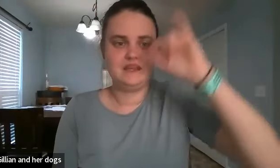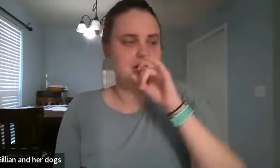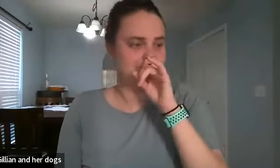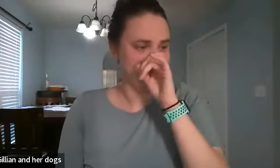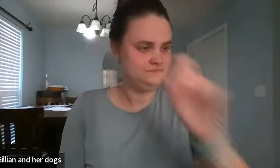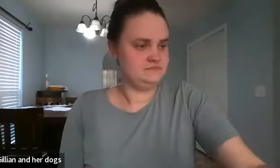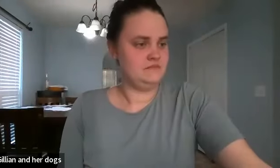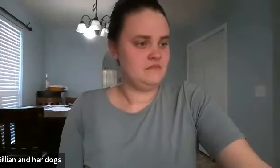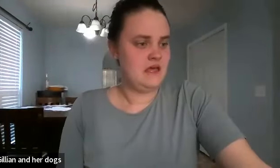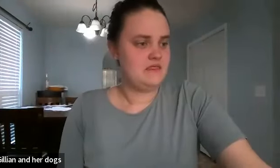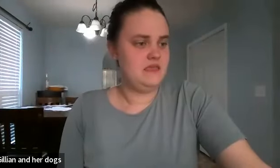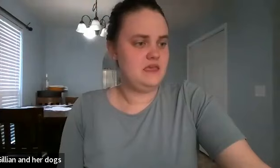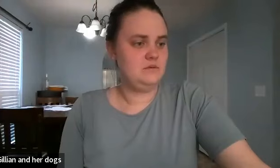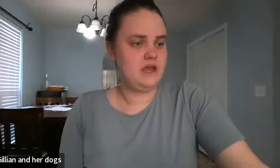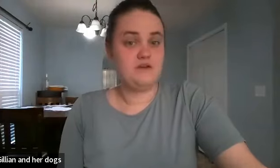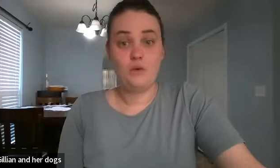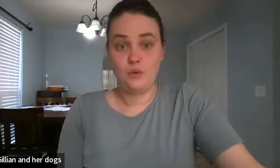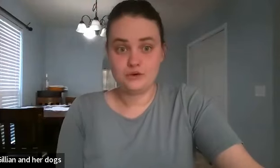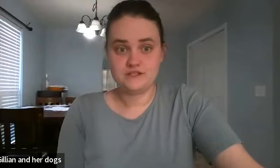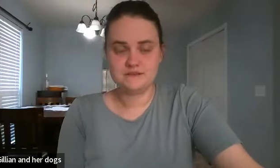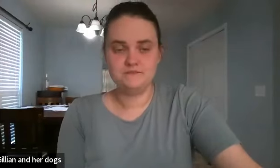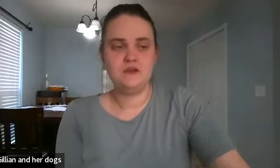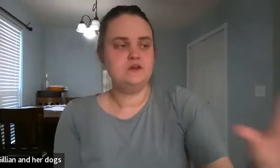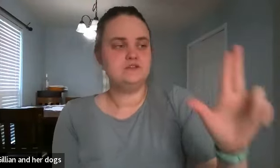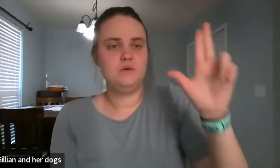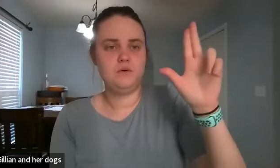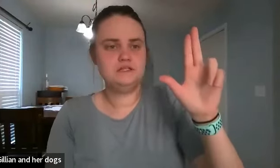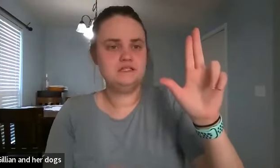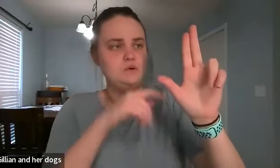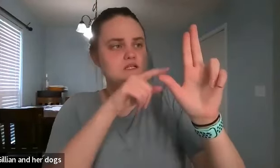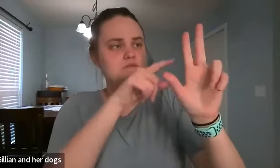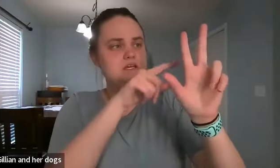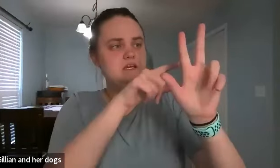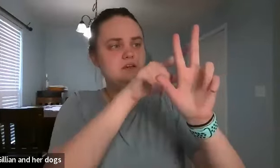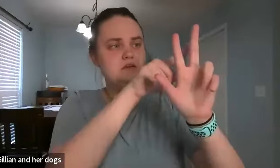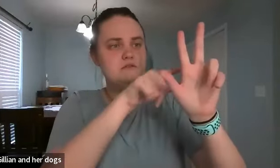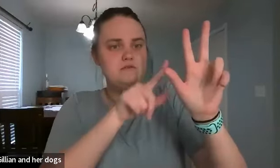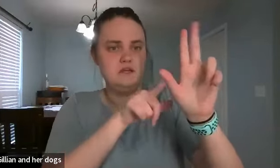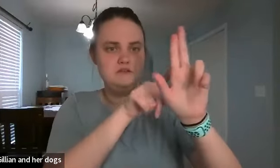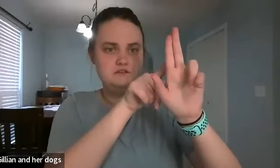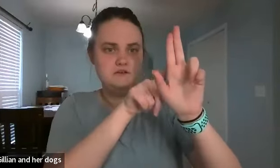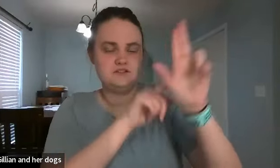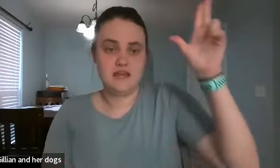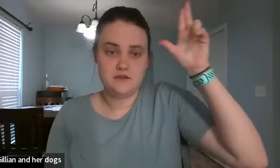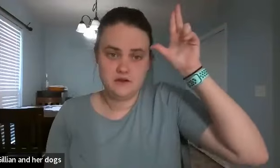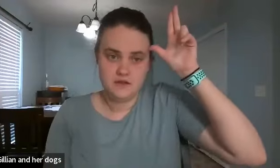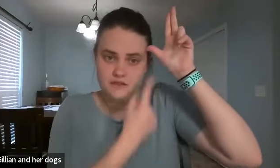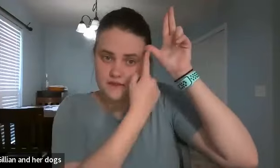Cow. Then we have horse. So horse is going to be the two fingers together, thumb